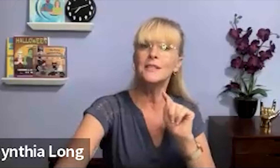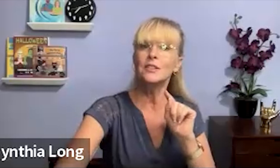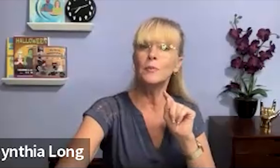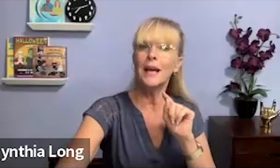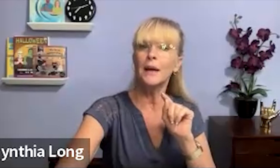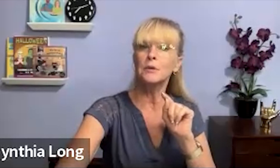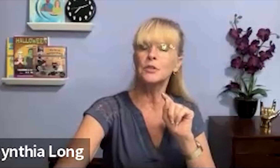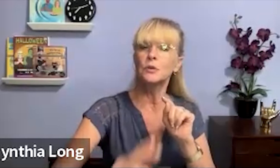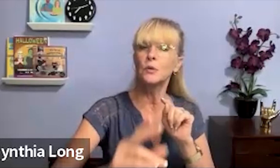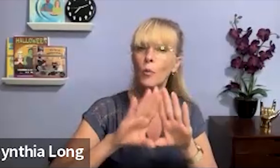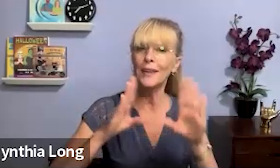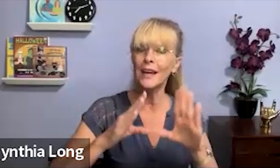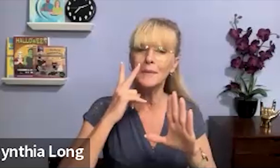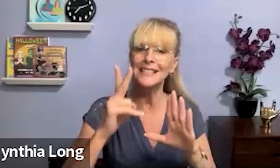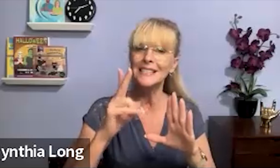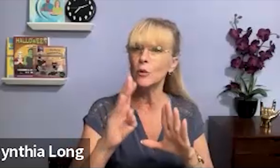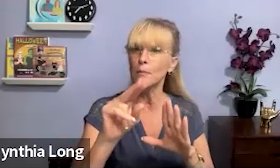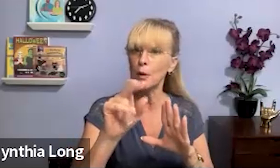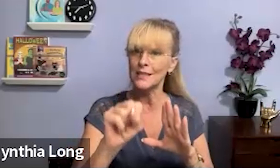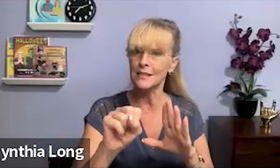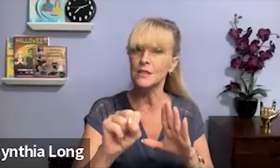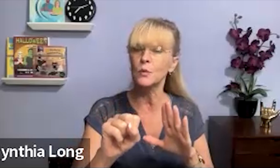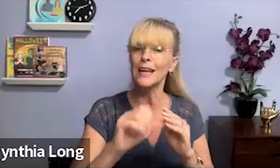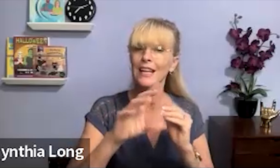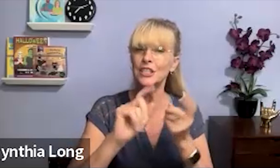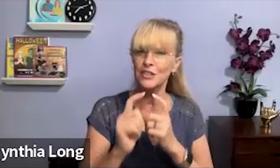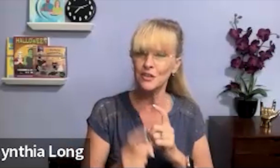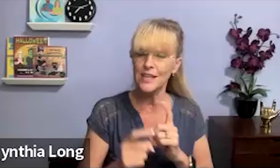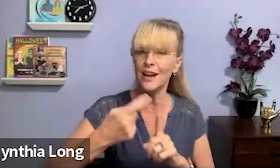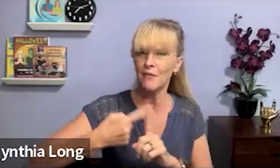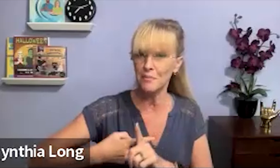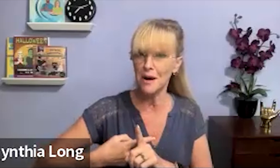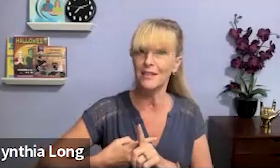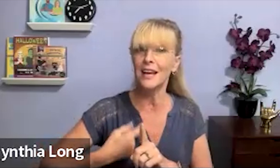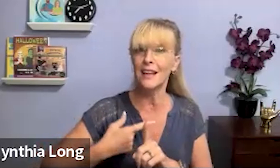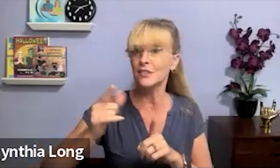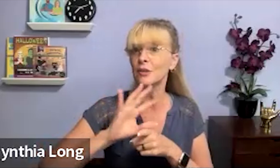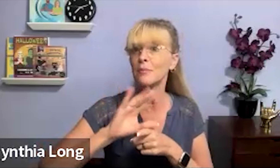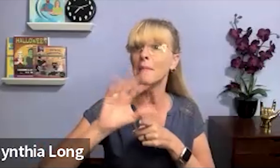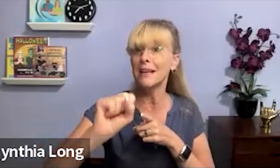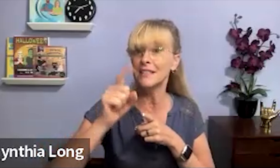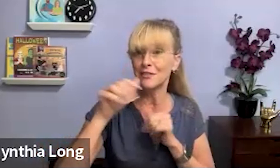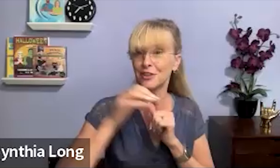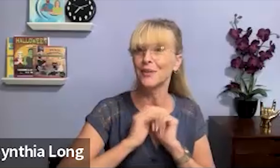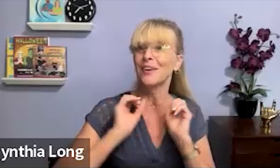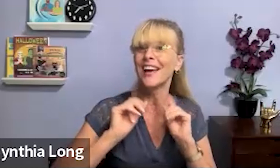courses, you'll be able to open that up and see your bonuses. We change those out every month, and that's going to be amazing for you.